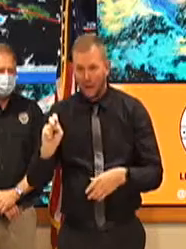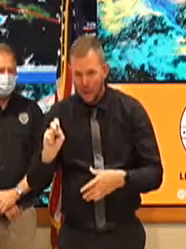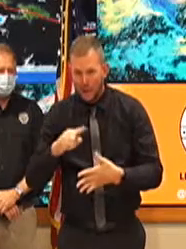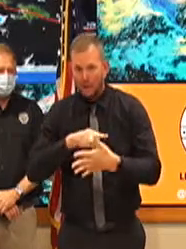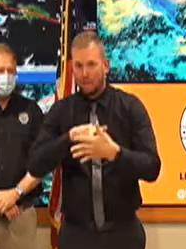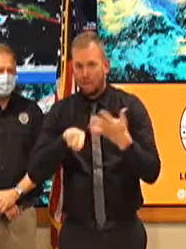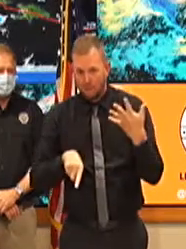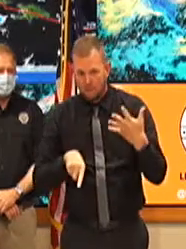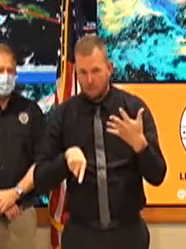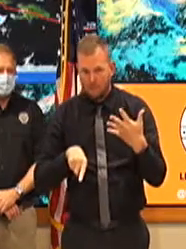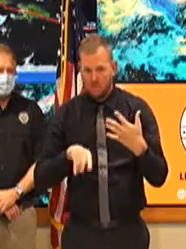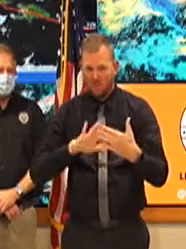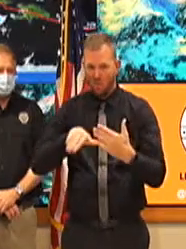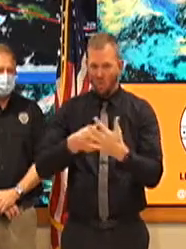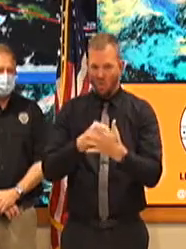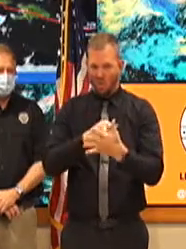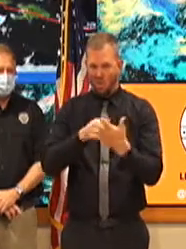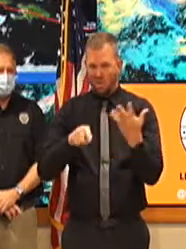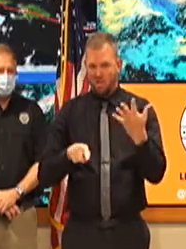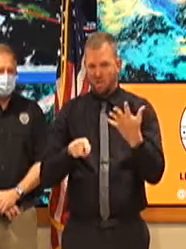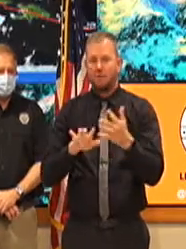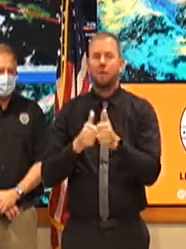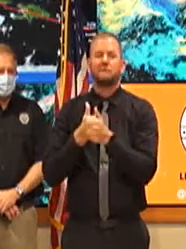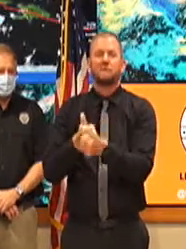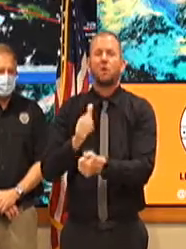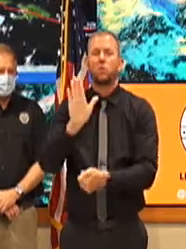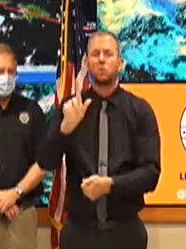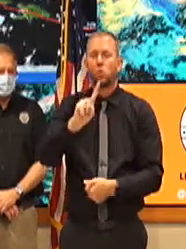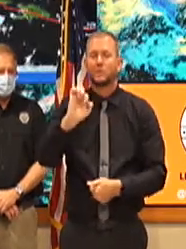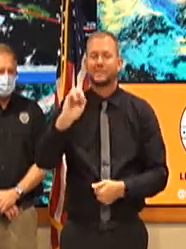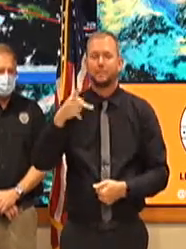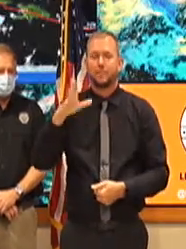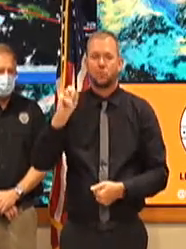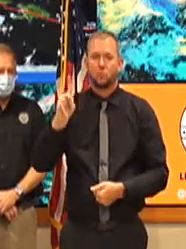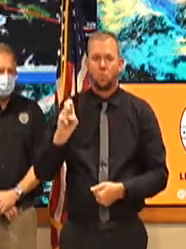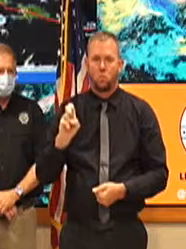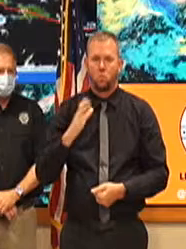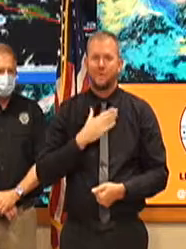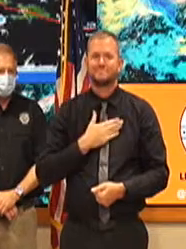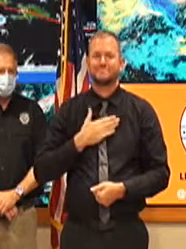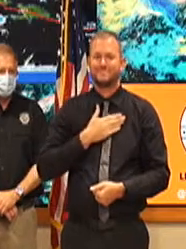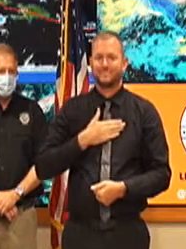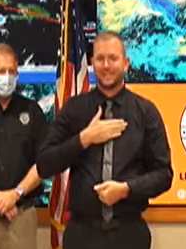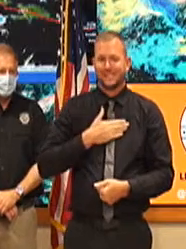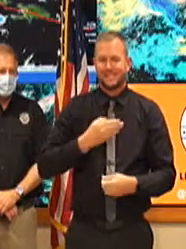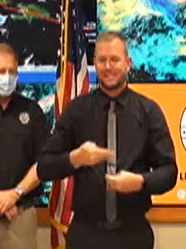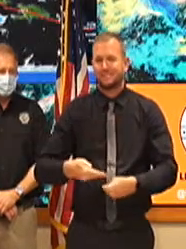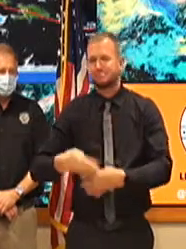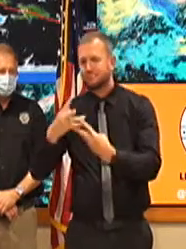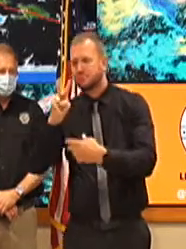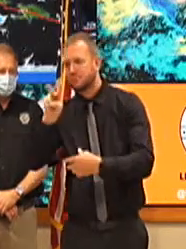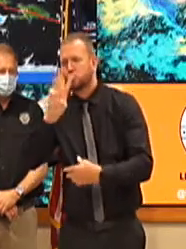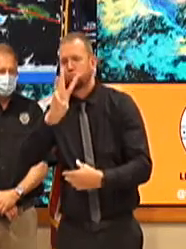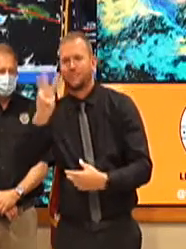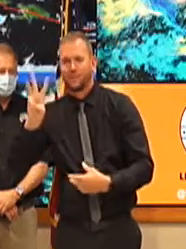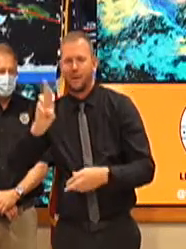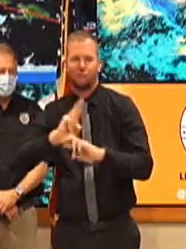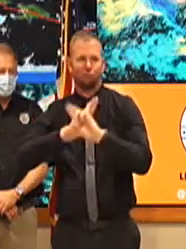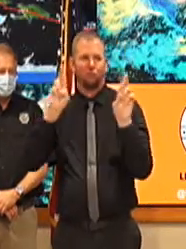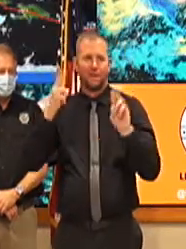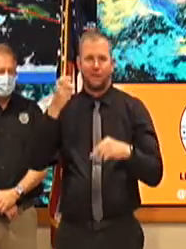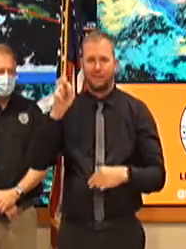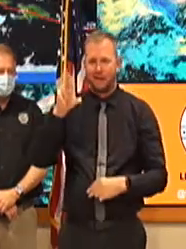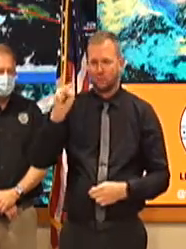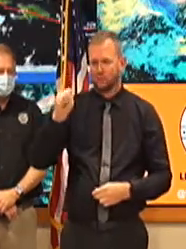code. Please check out readyharris.org to see if your zip code is in zone A or